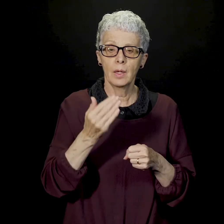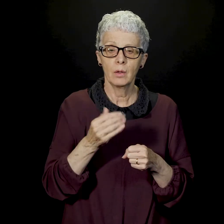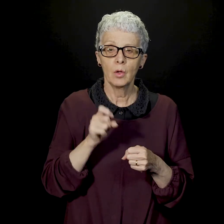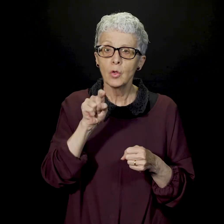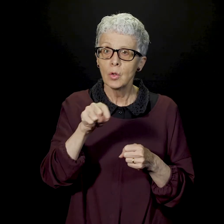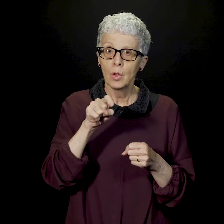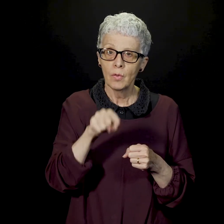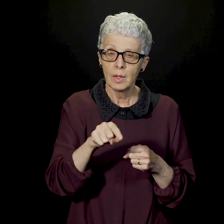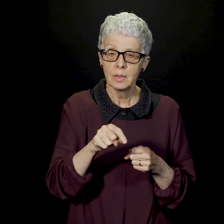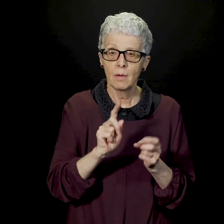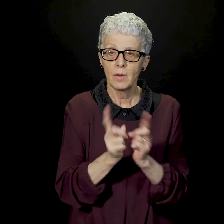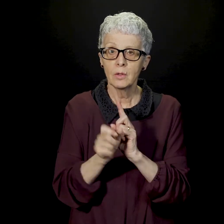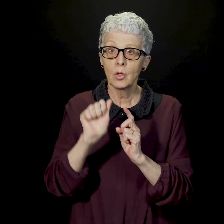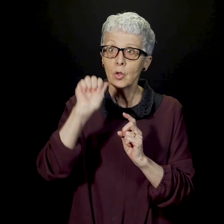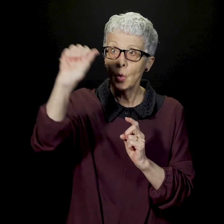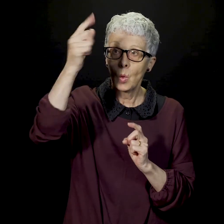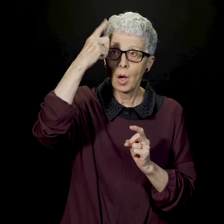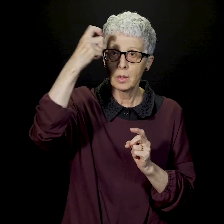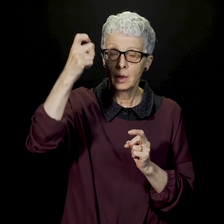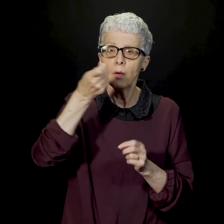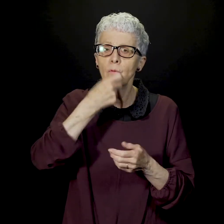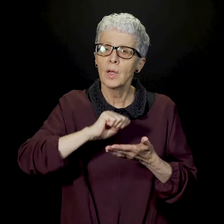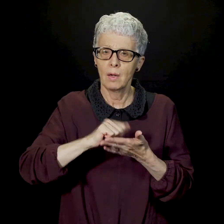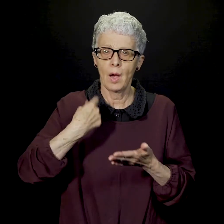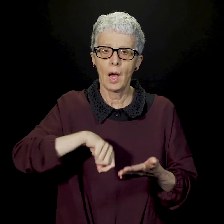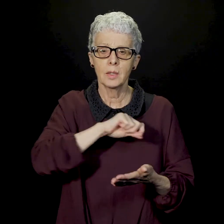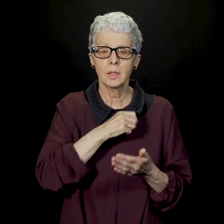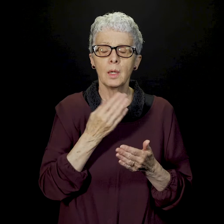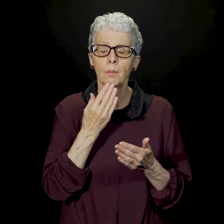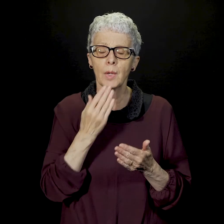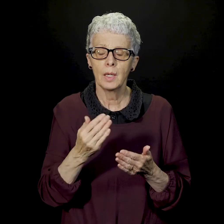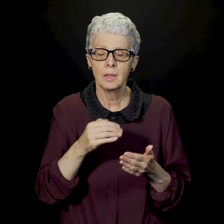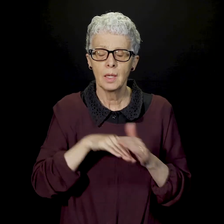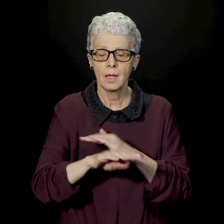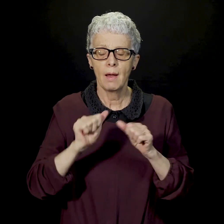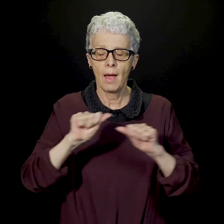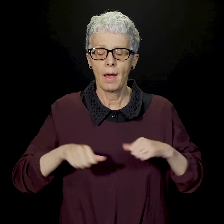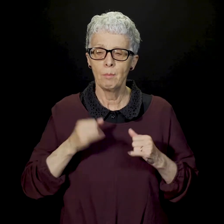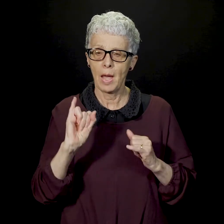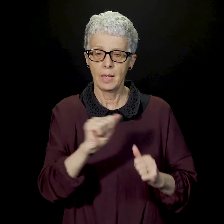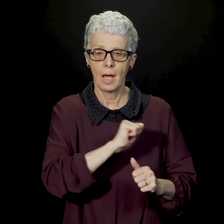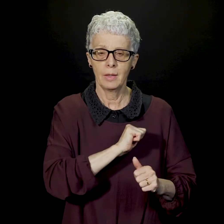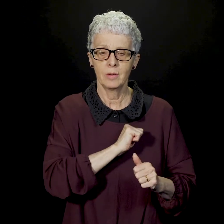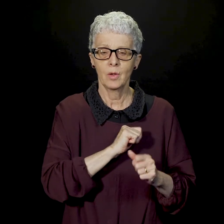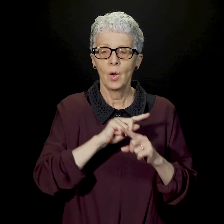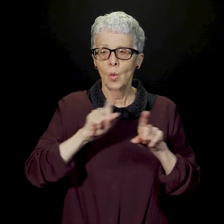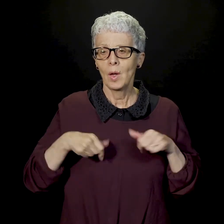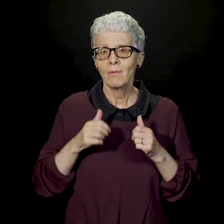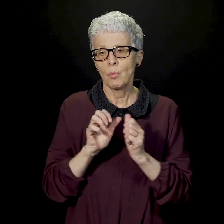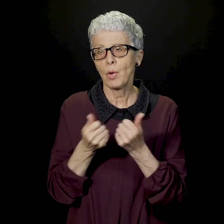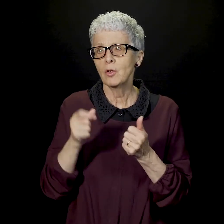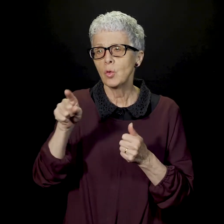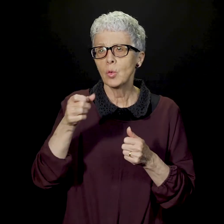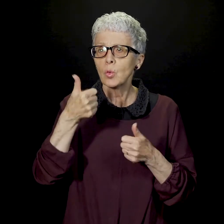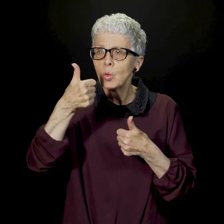idea. God, we want to ask for your forgiveness because through our rebellion and our attitudes, we have fractured your good design and your